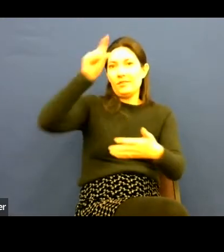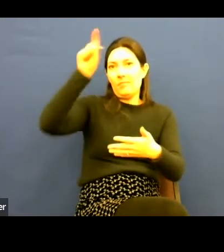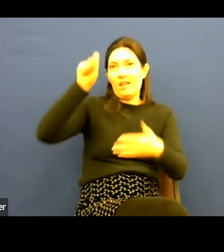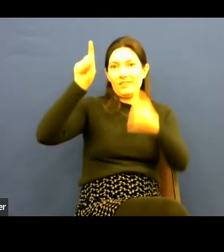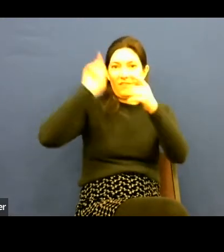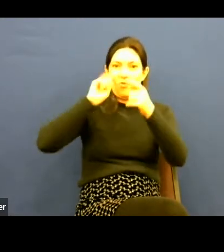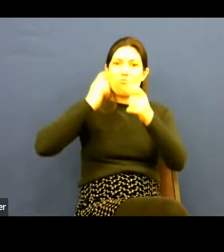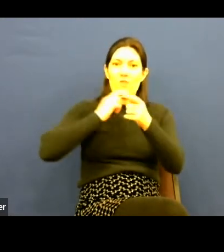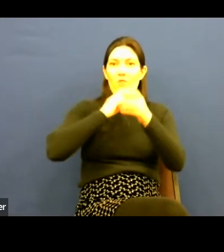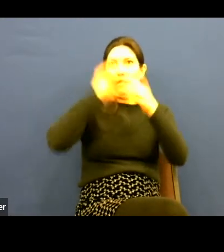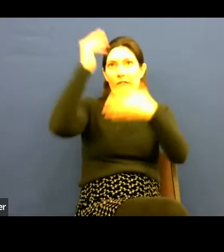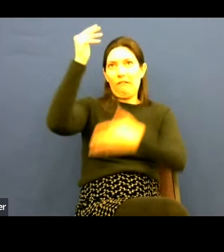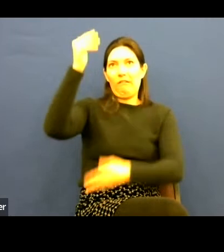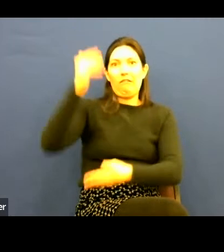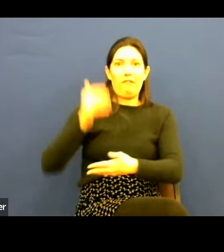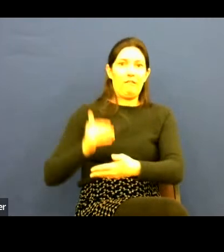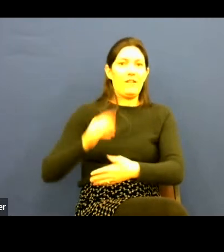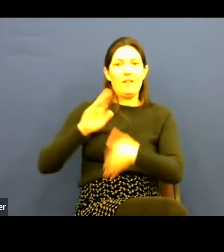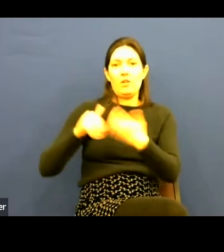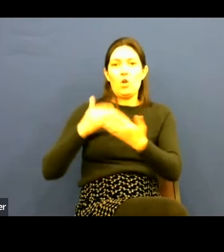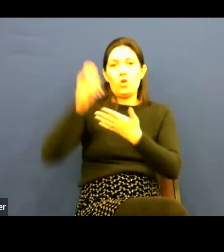restaurant special use permit is checked.